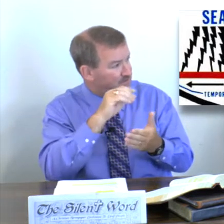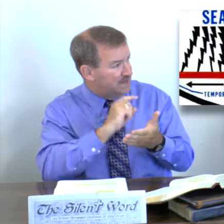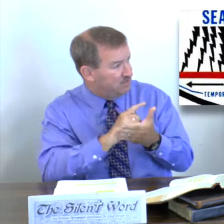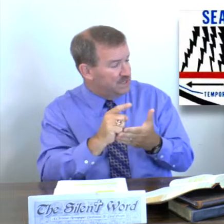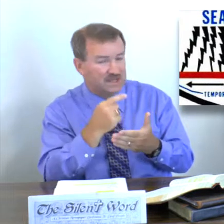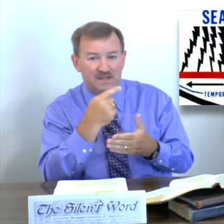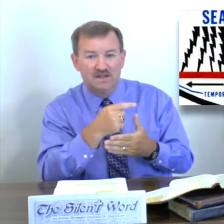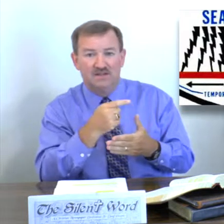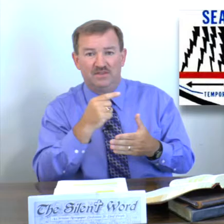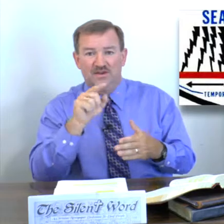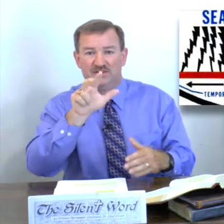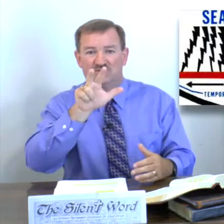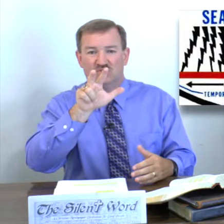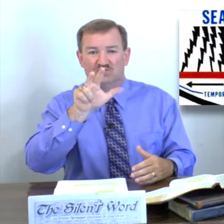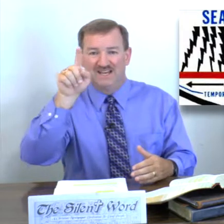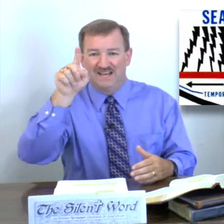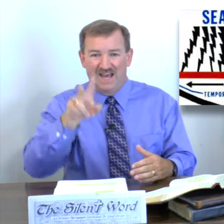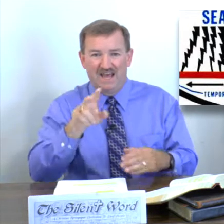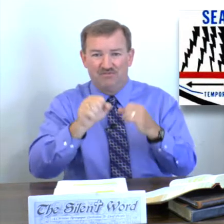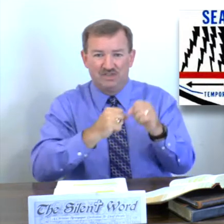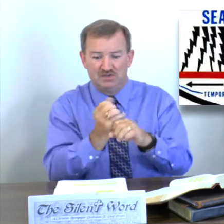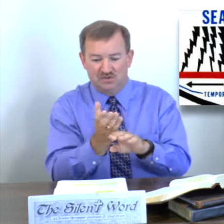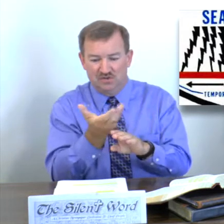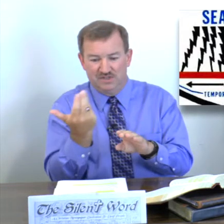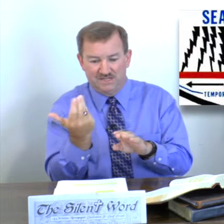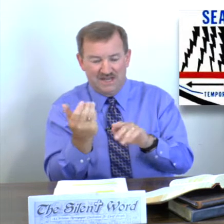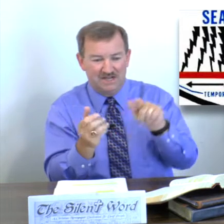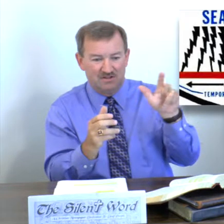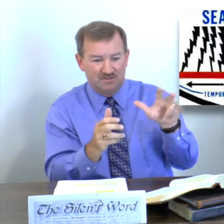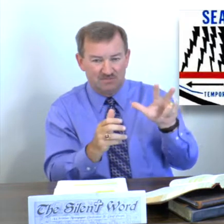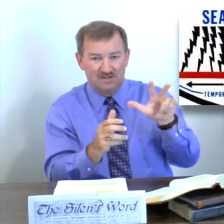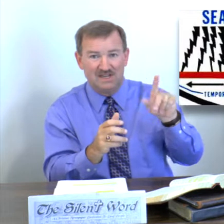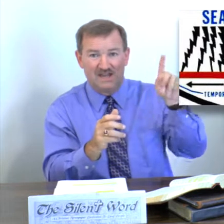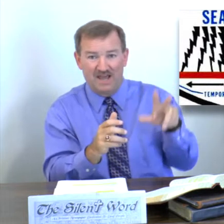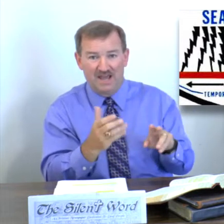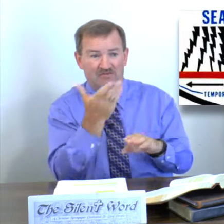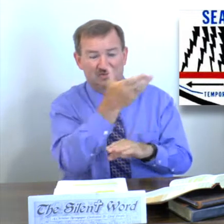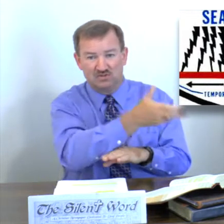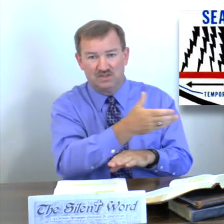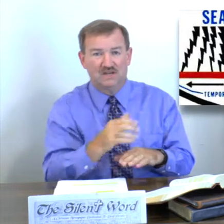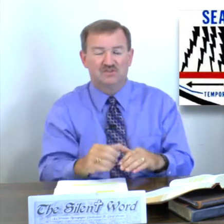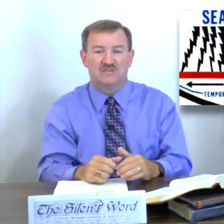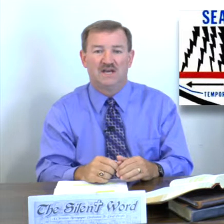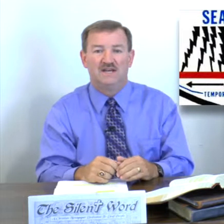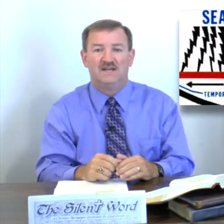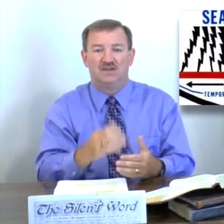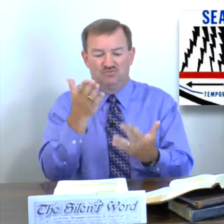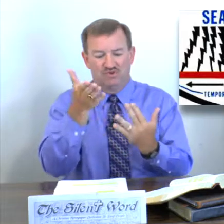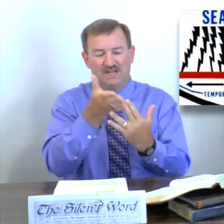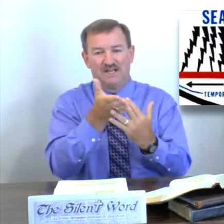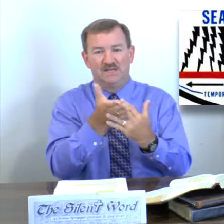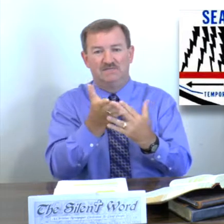that week, there is 3.5 years on this side, 3.5 years on the other side. Right in the